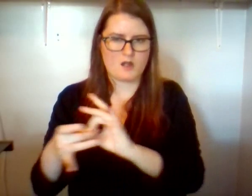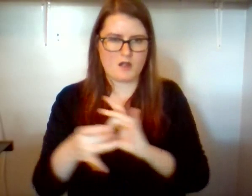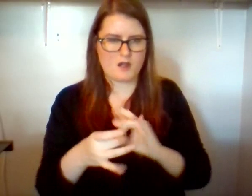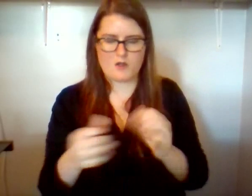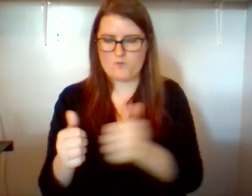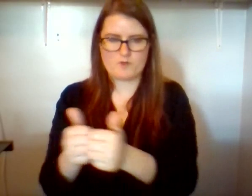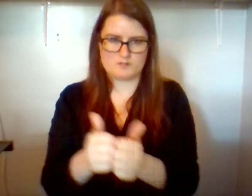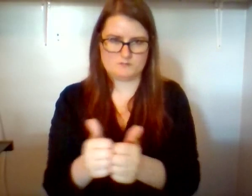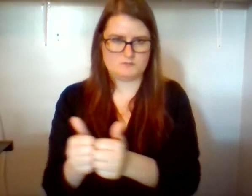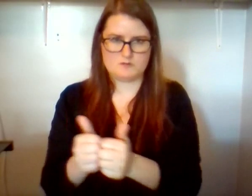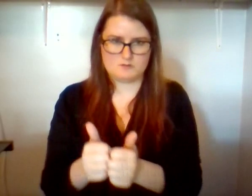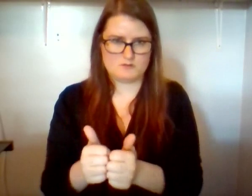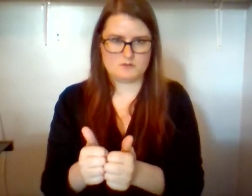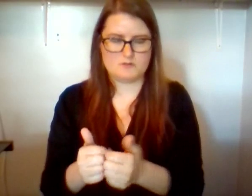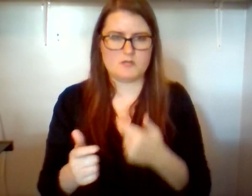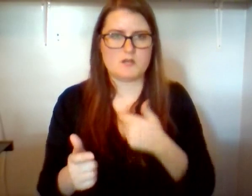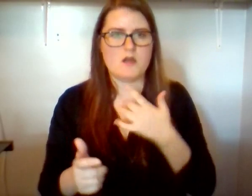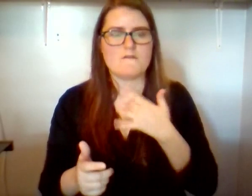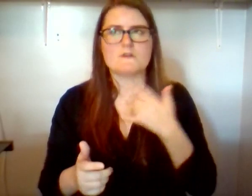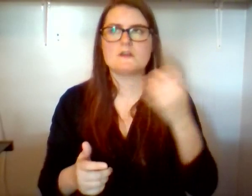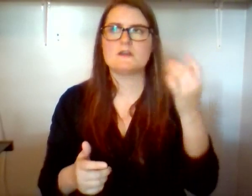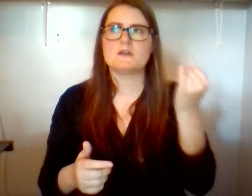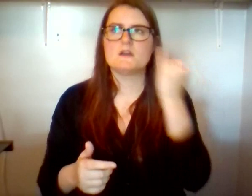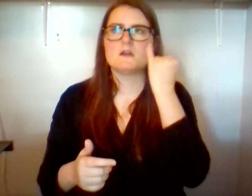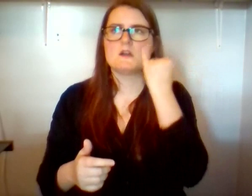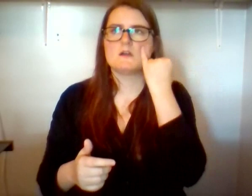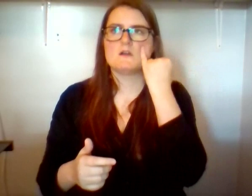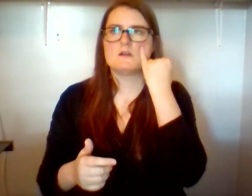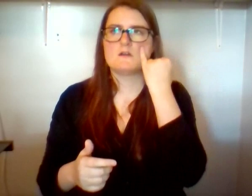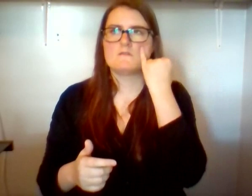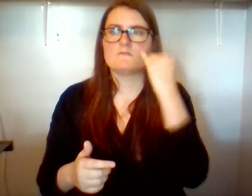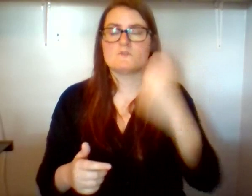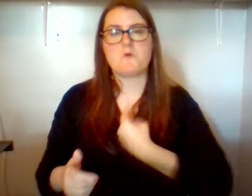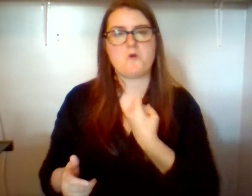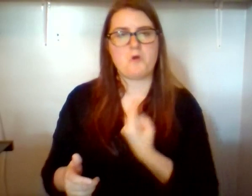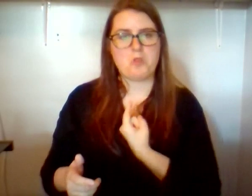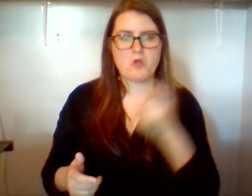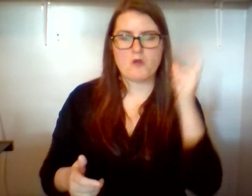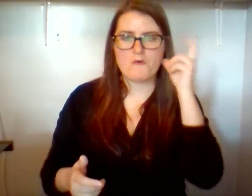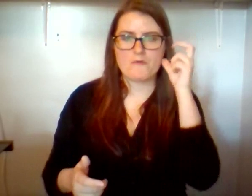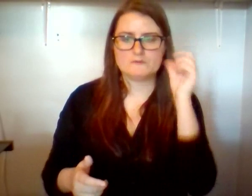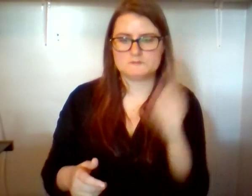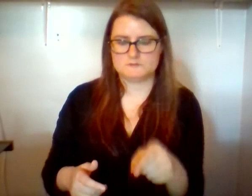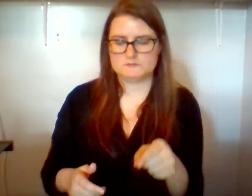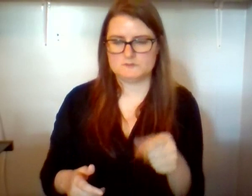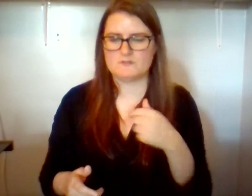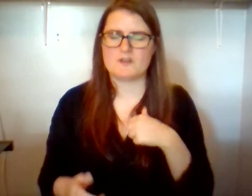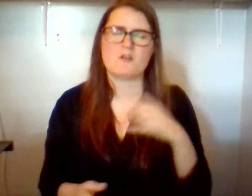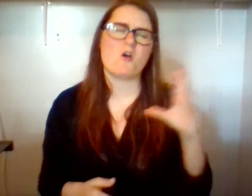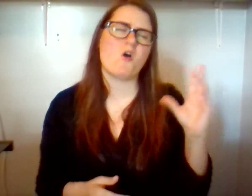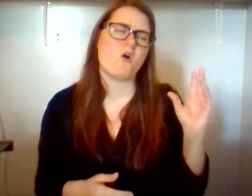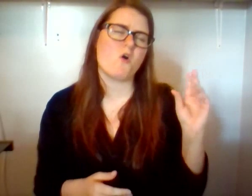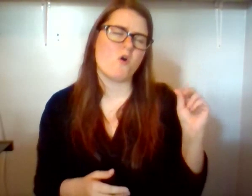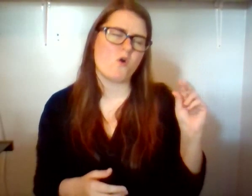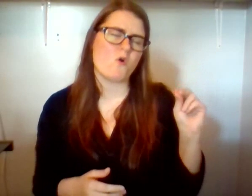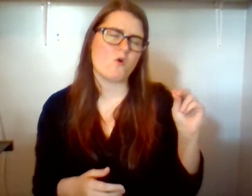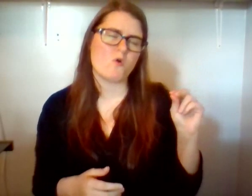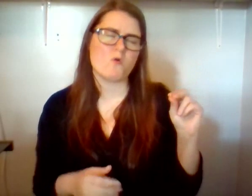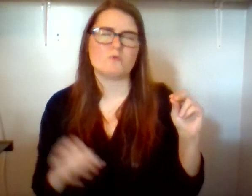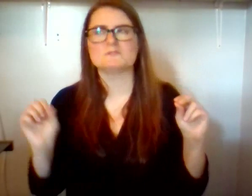thing. Don't feel second class. Jesus Christ is the most complete human being